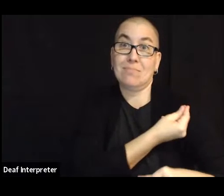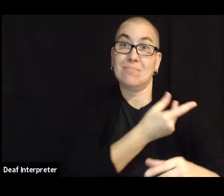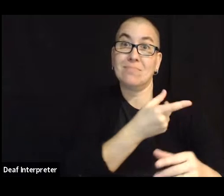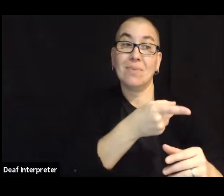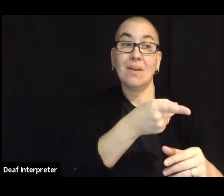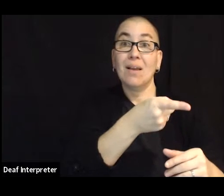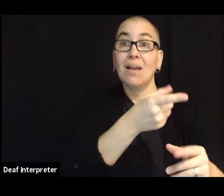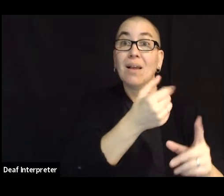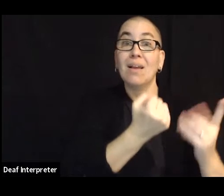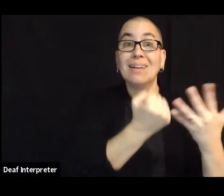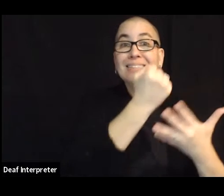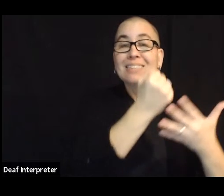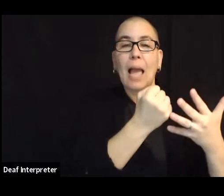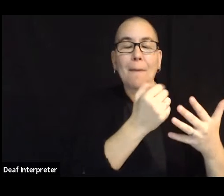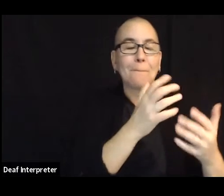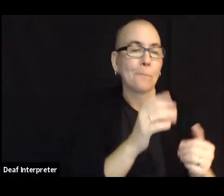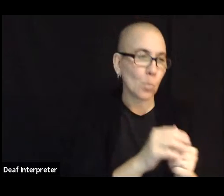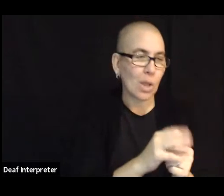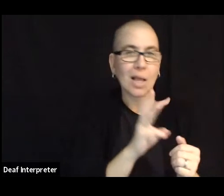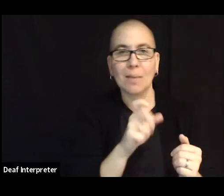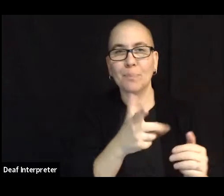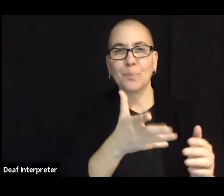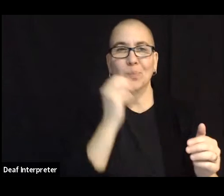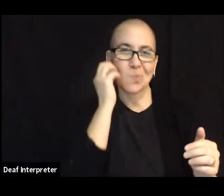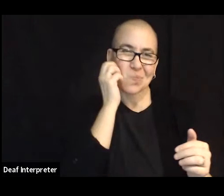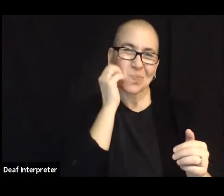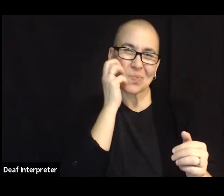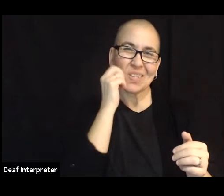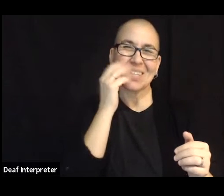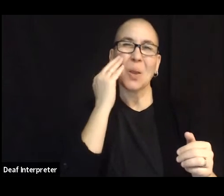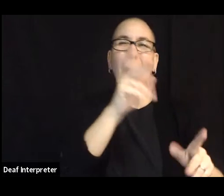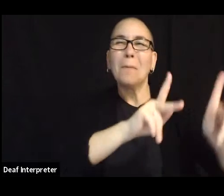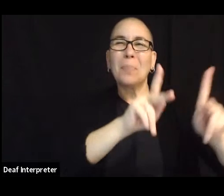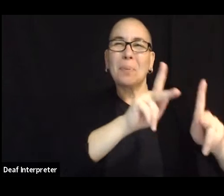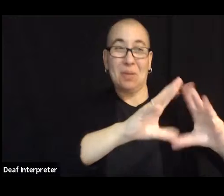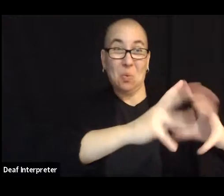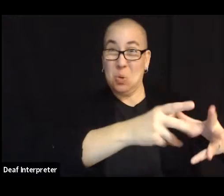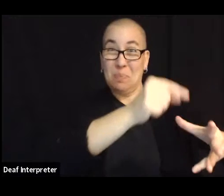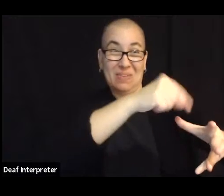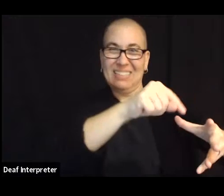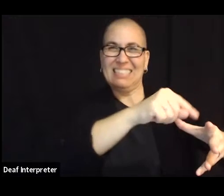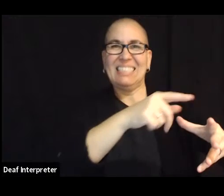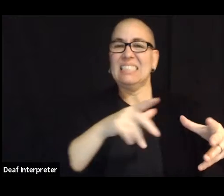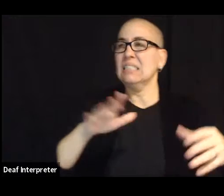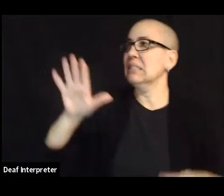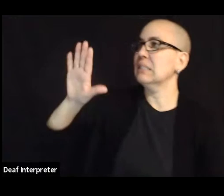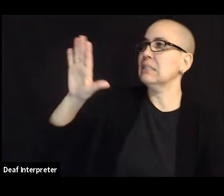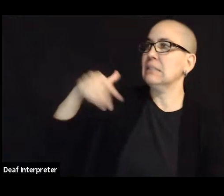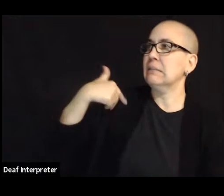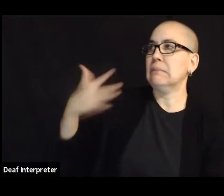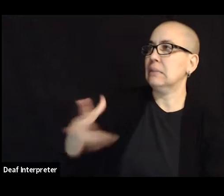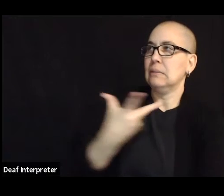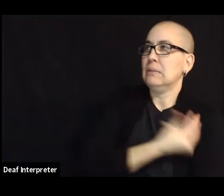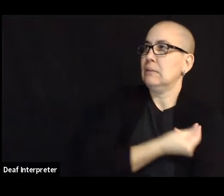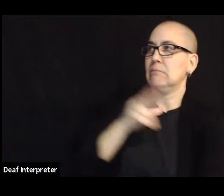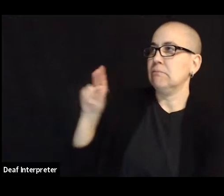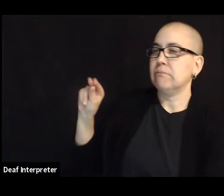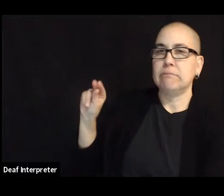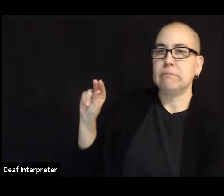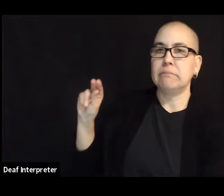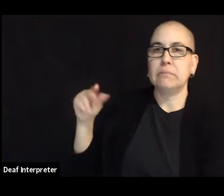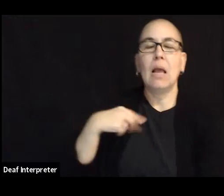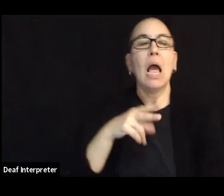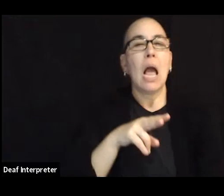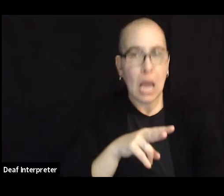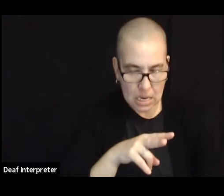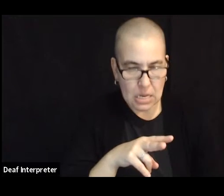are some portion of the population that doesn't want to receive the vaccine, at least not right now. So that